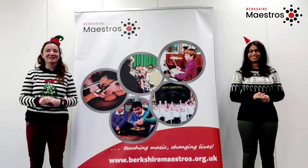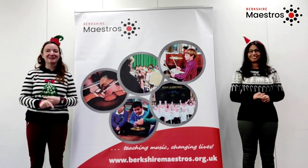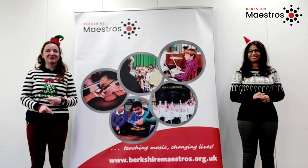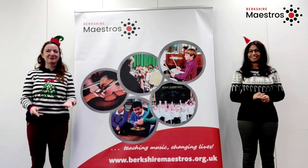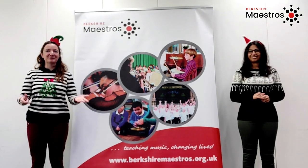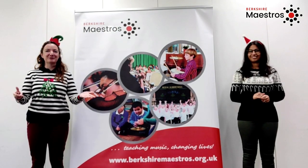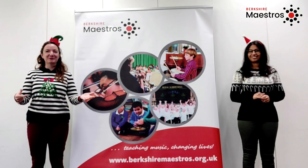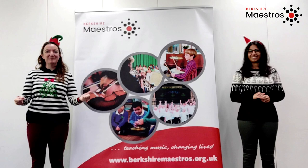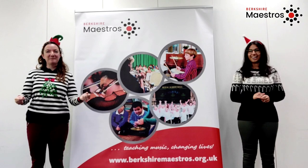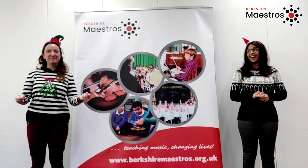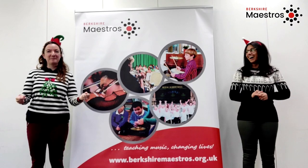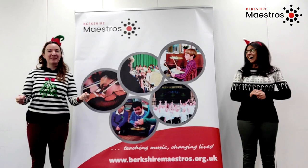reindeer call.